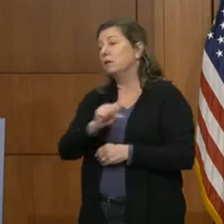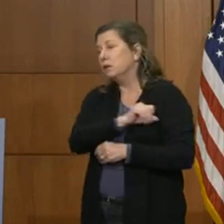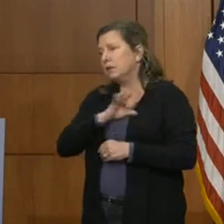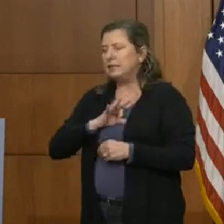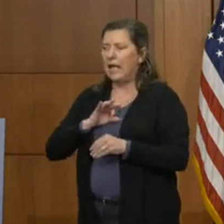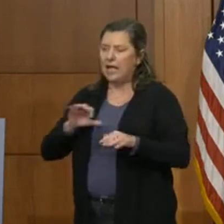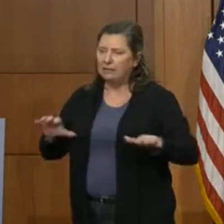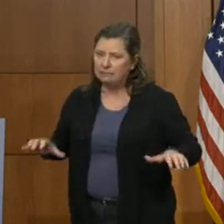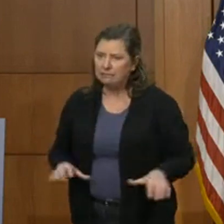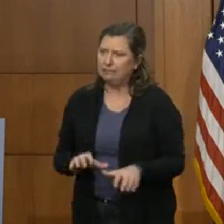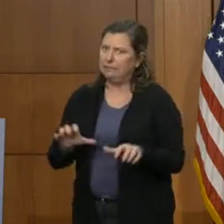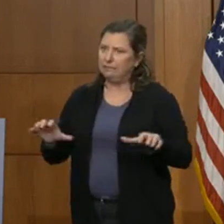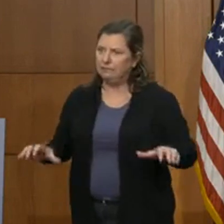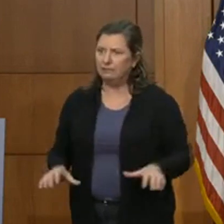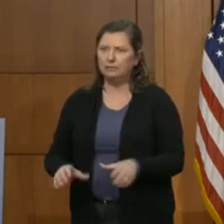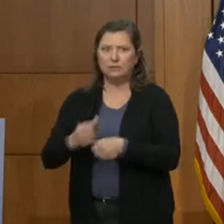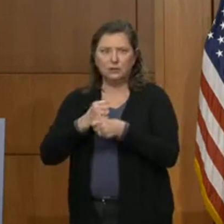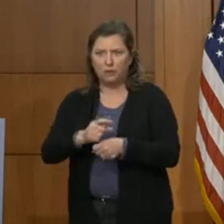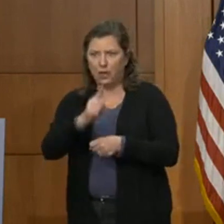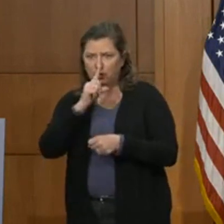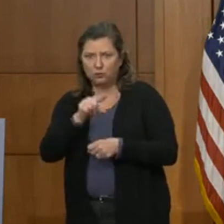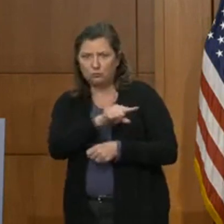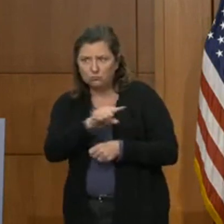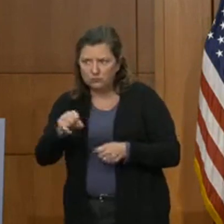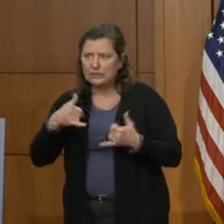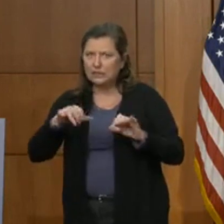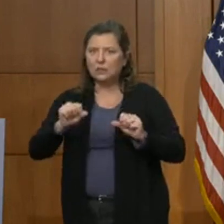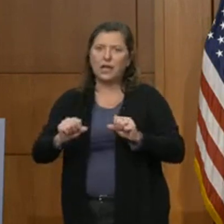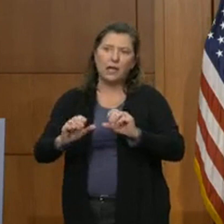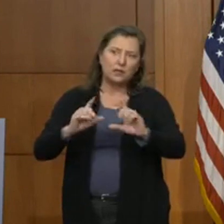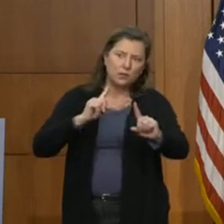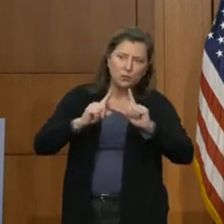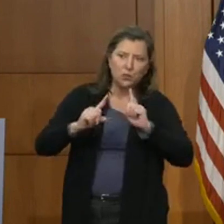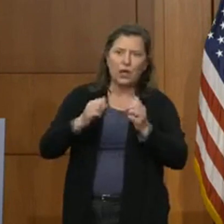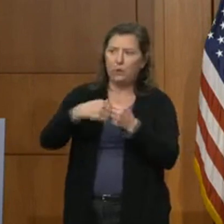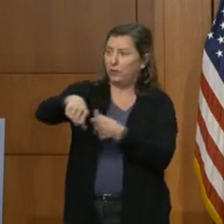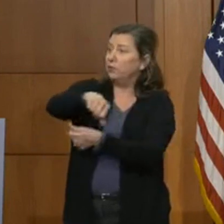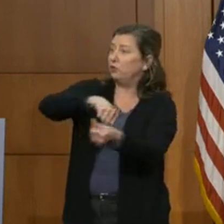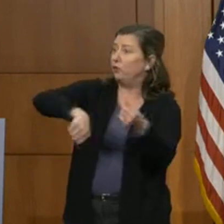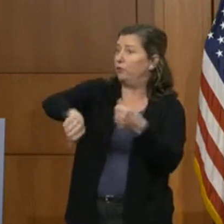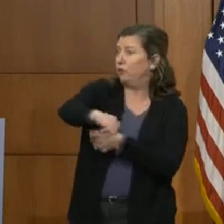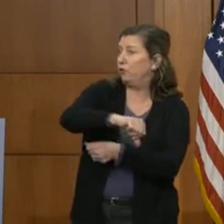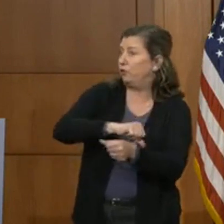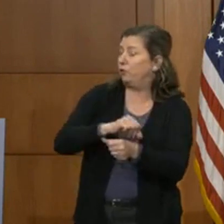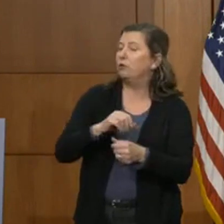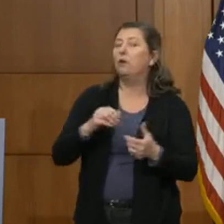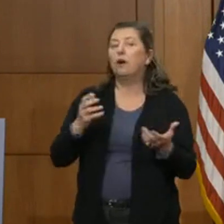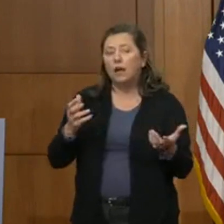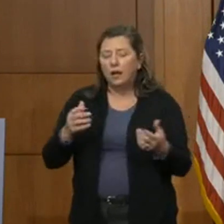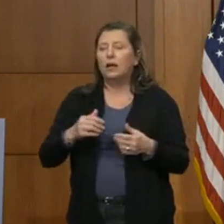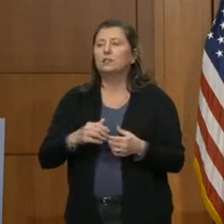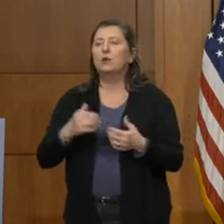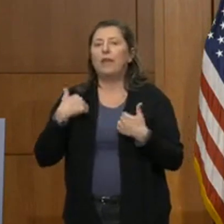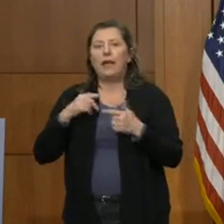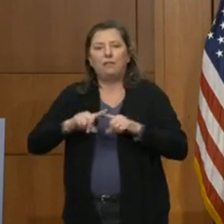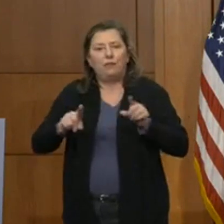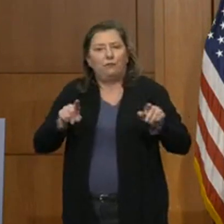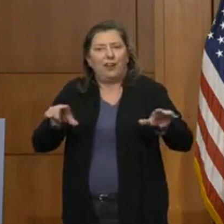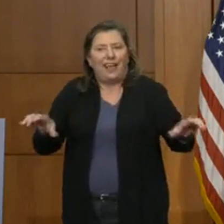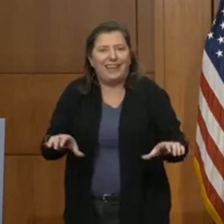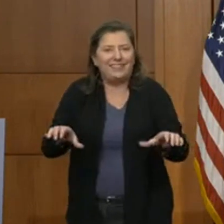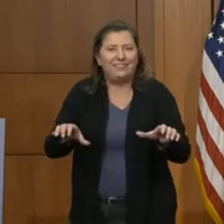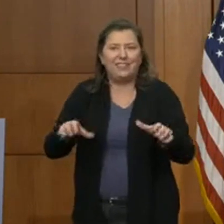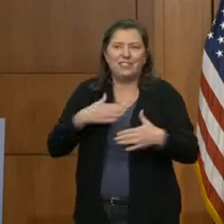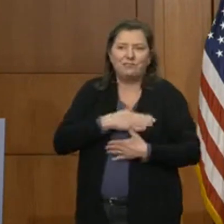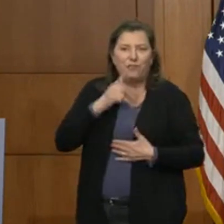extremely hard to make sure that veterans are still able to communicate with one another, and so they've arranged for a number of activities for